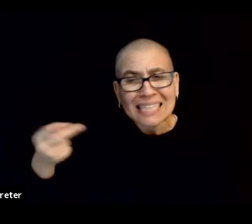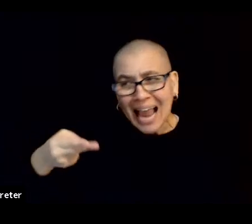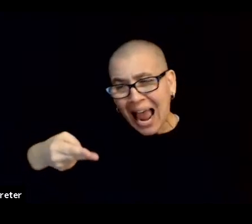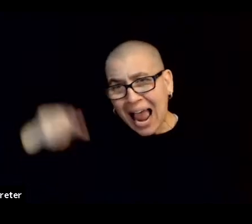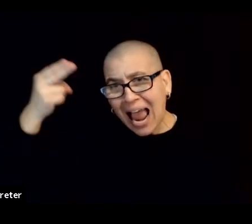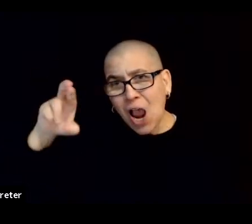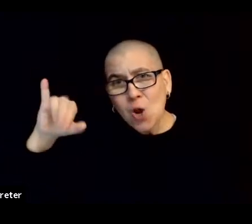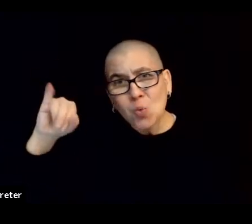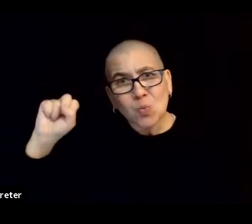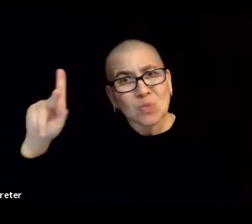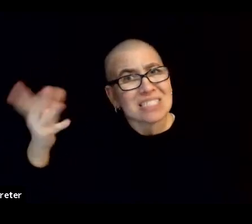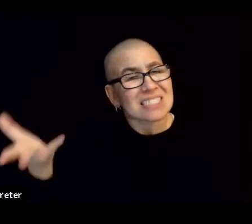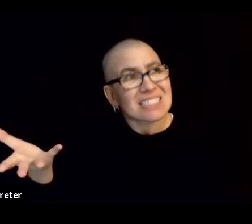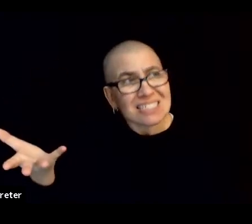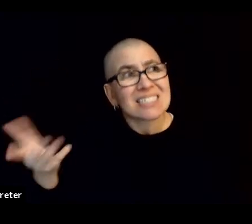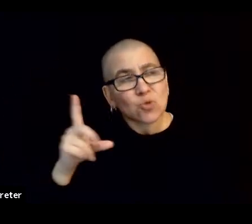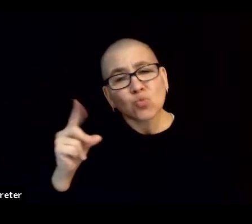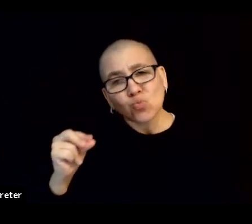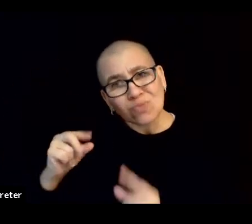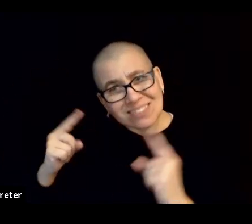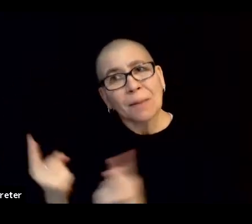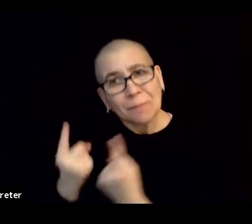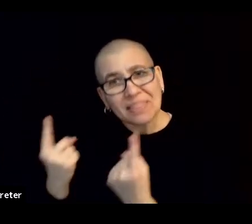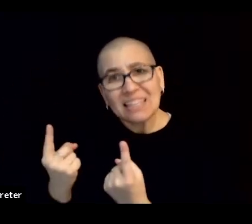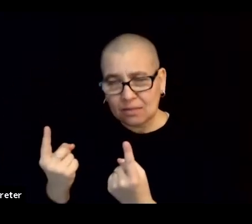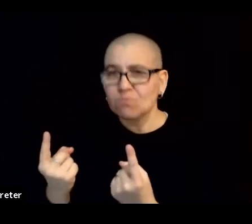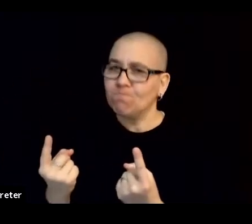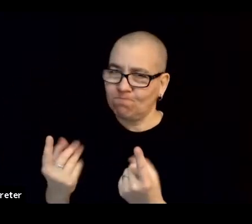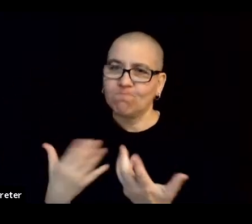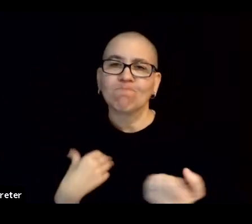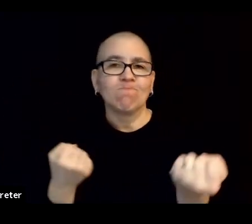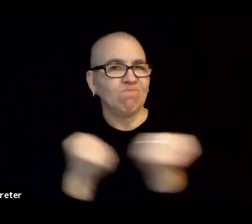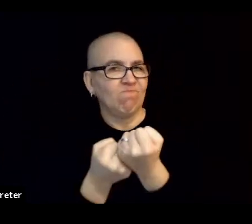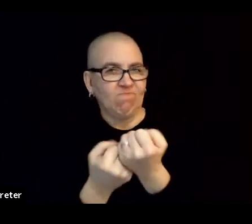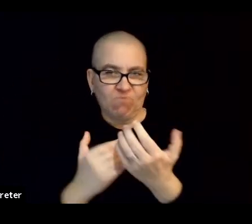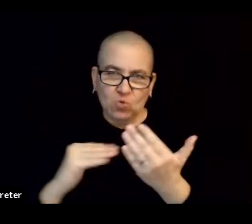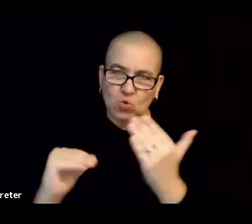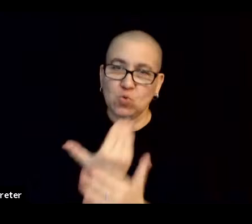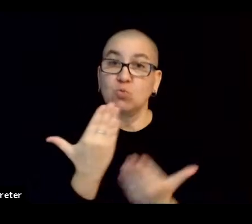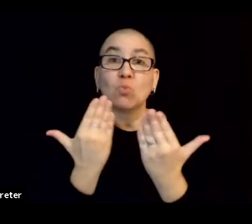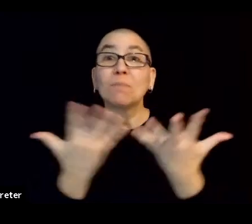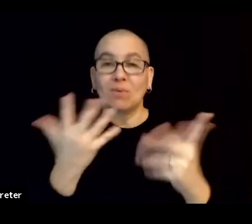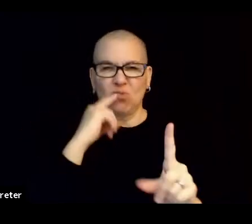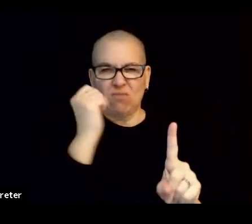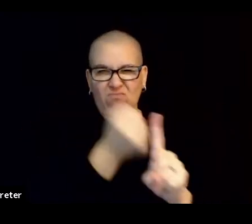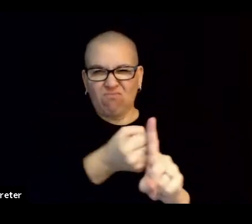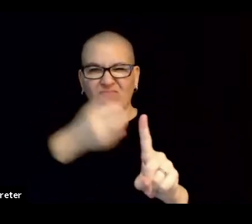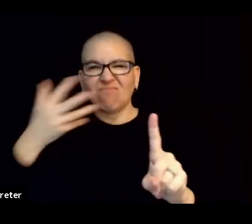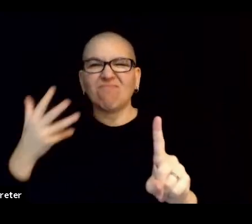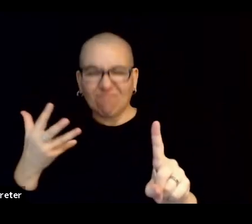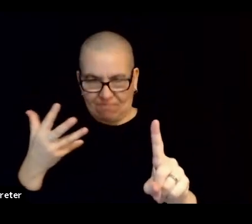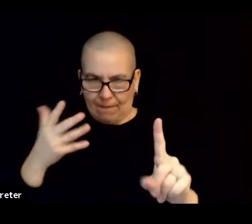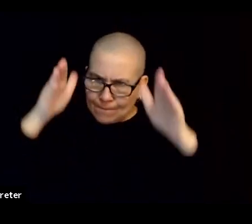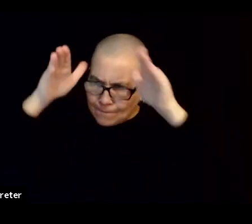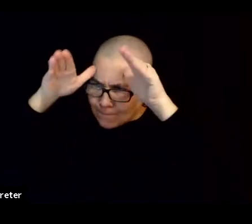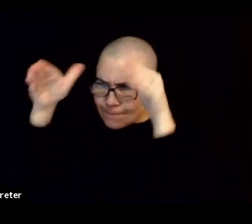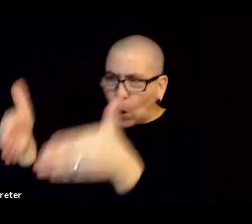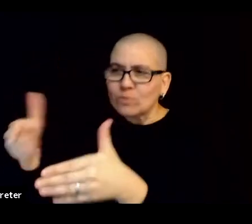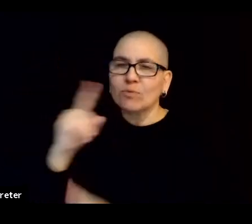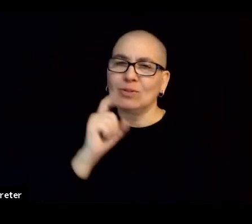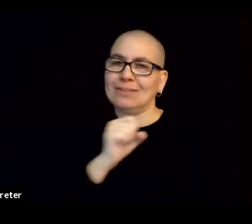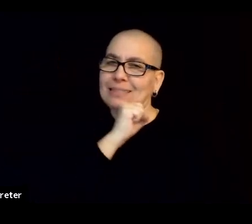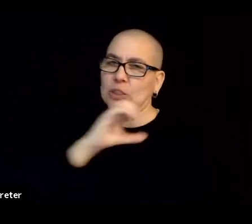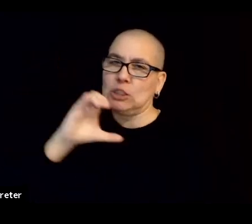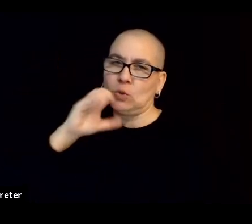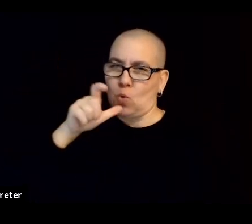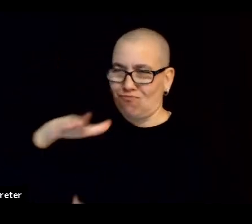over and support new guidelines to expand access to more older adults. These individuals must be given